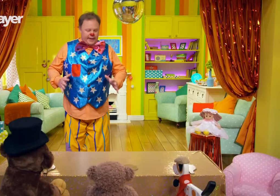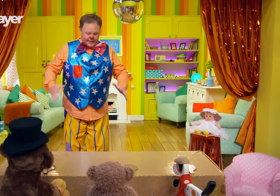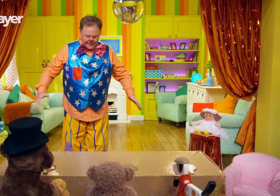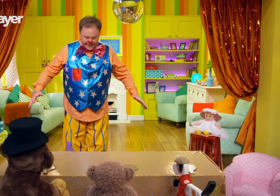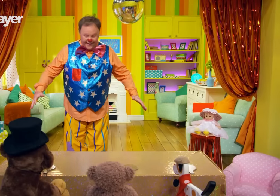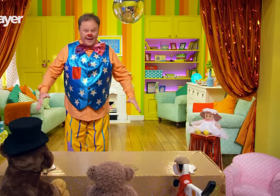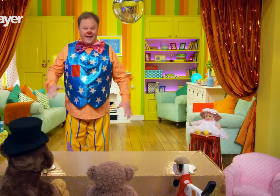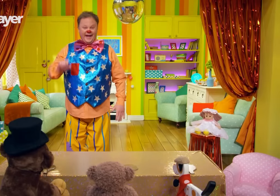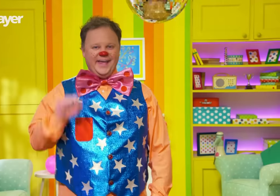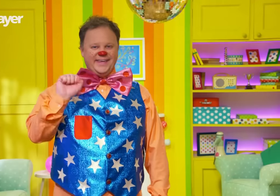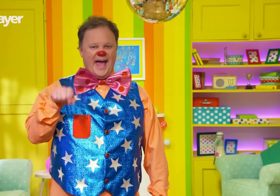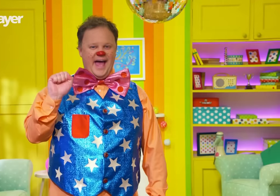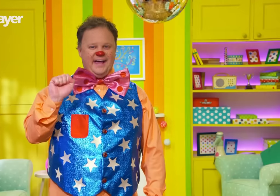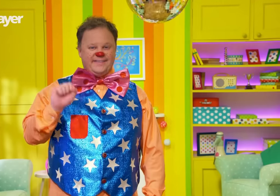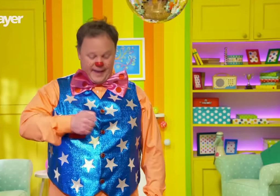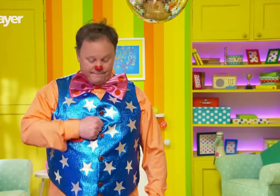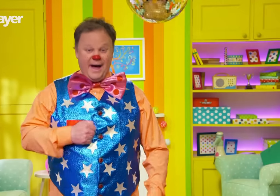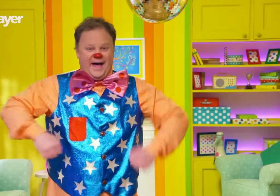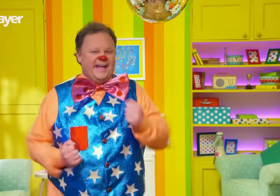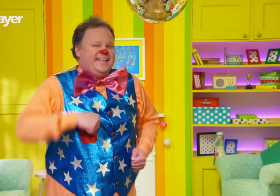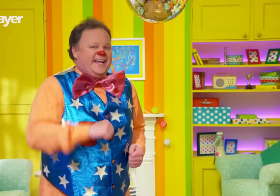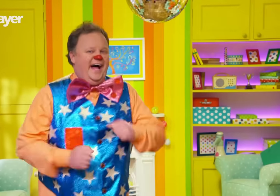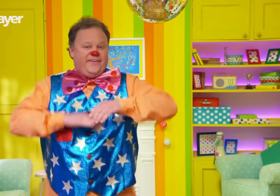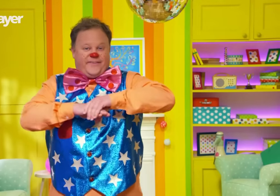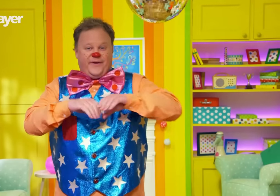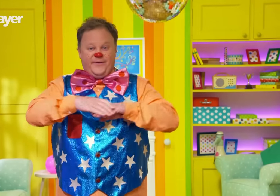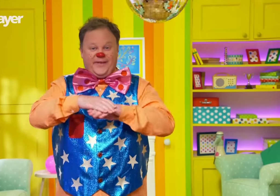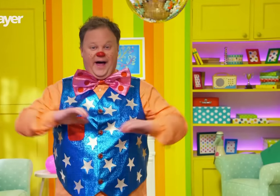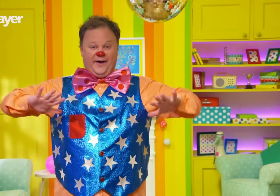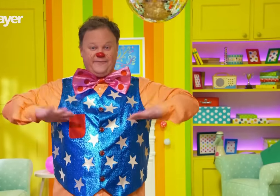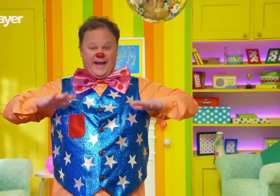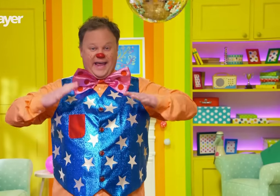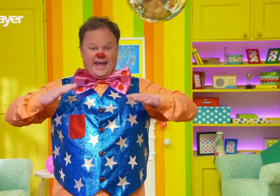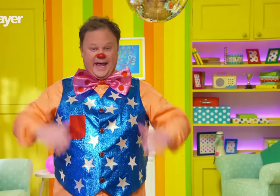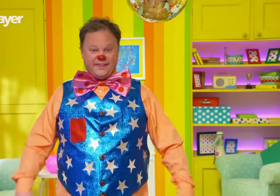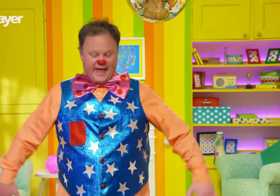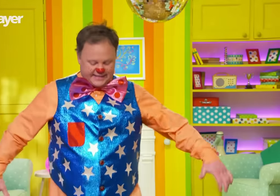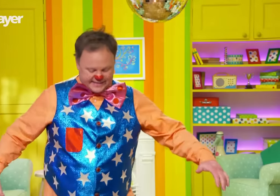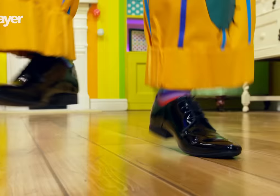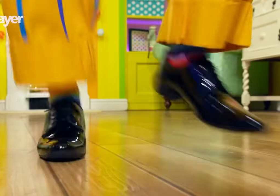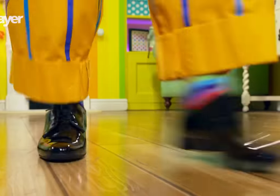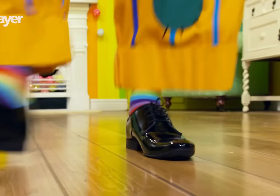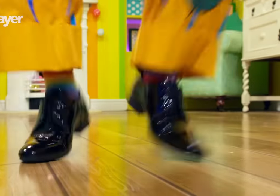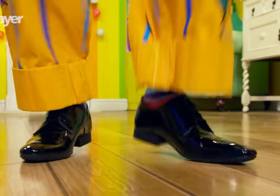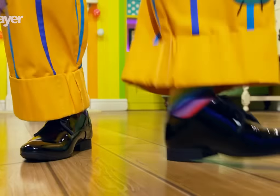too, Mr. Tumble? Yes! My dance shoes are ready! They're tap, tap, tapping